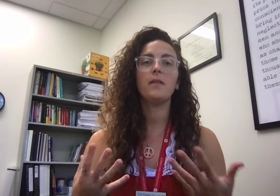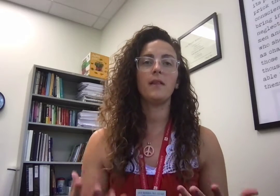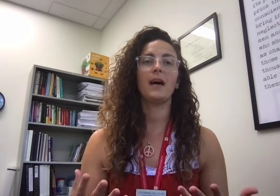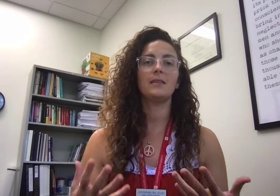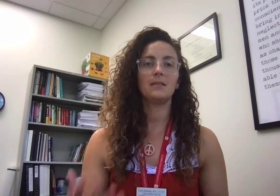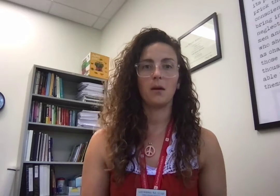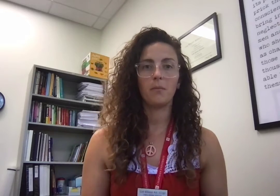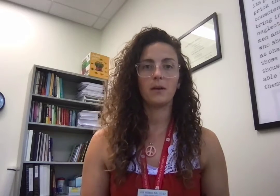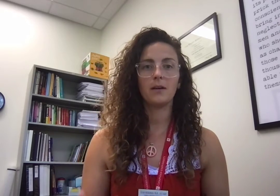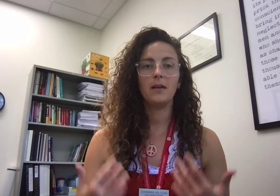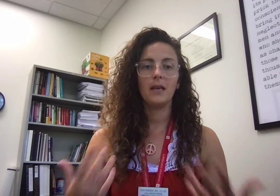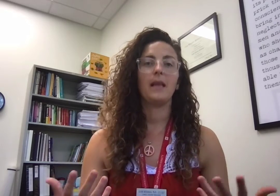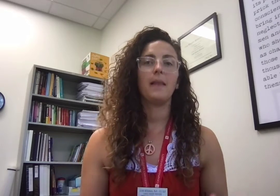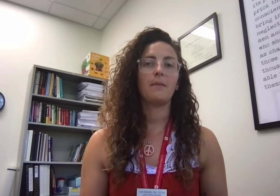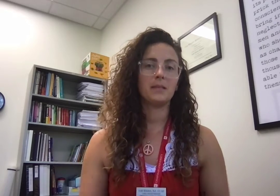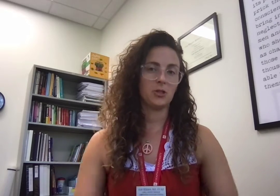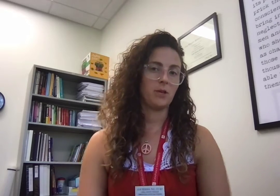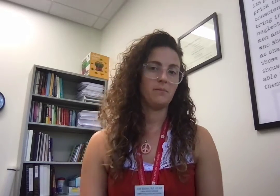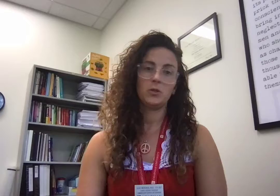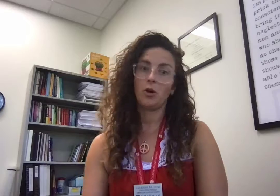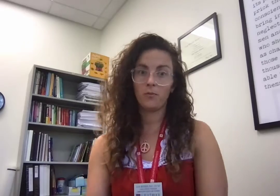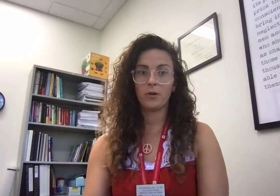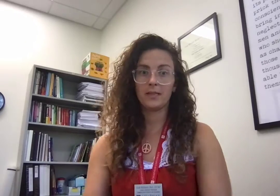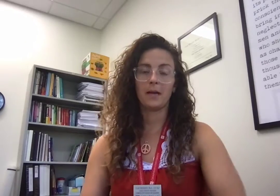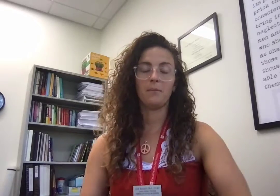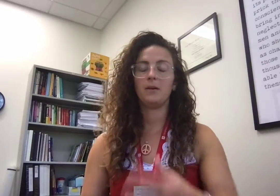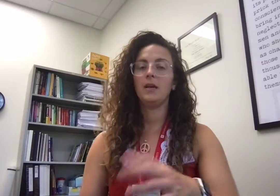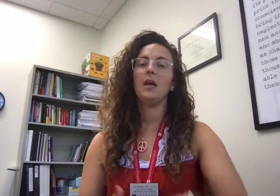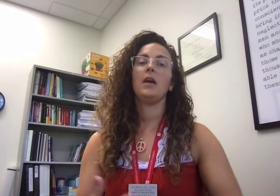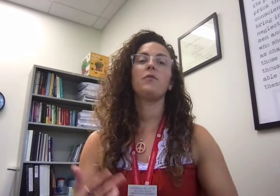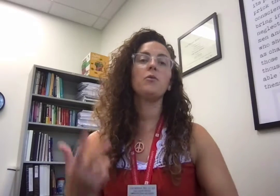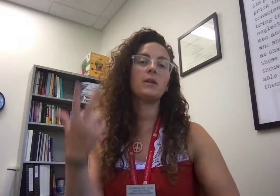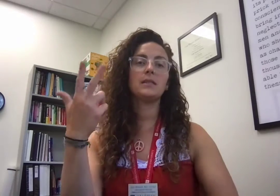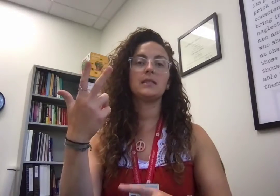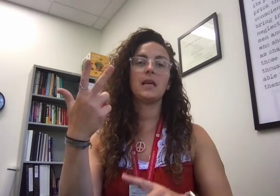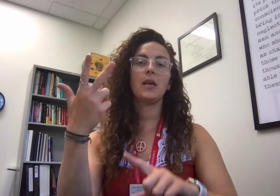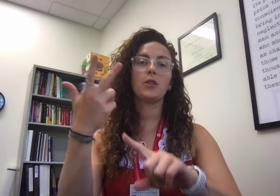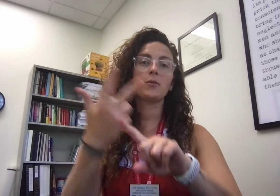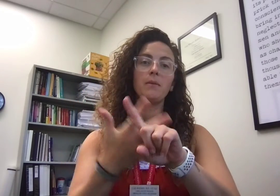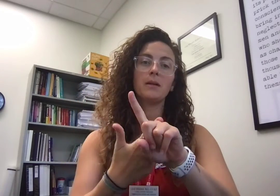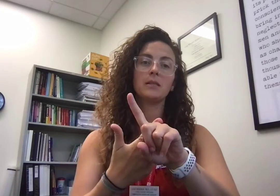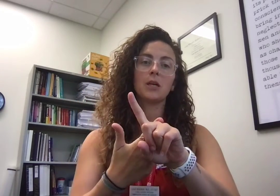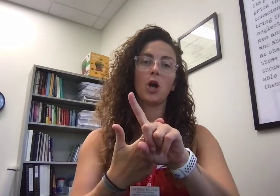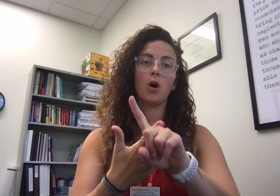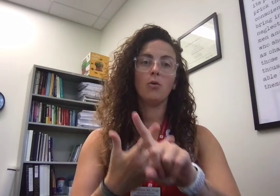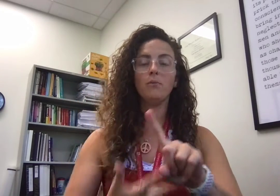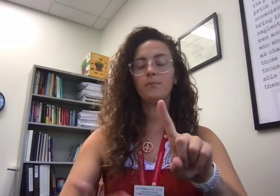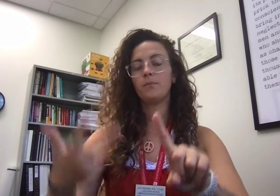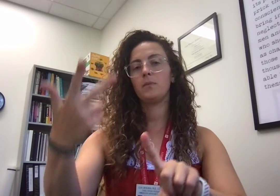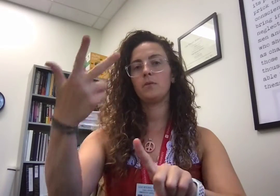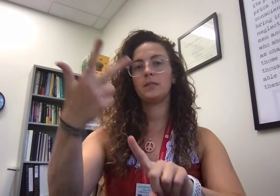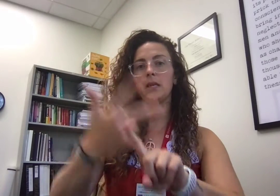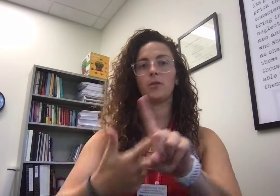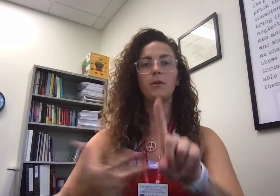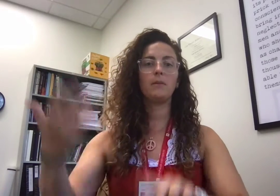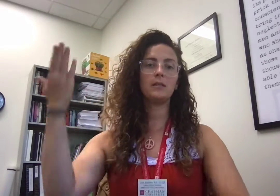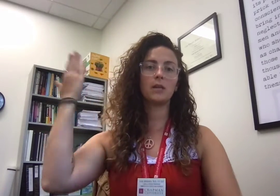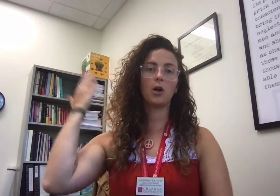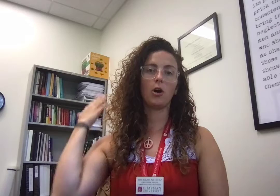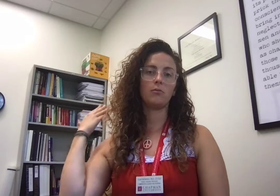that number in that position. So for example, if you want to say 3 months ago, you would say 3 months ago, and